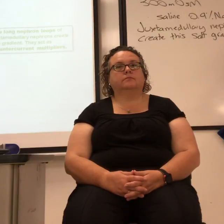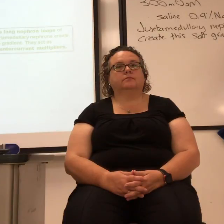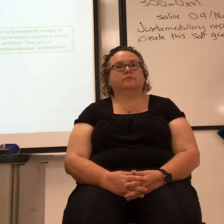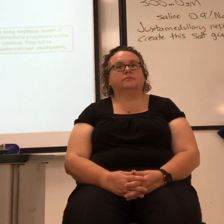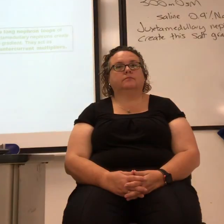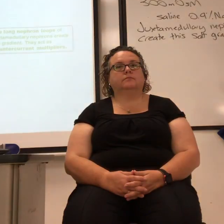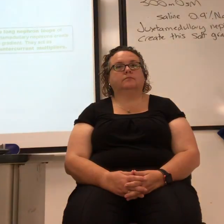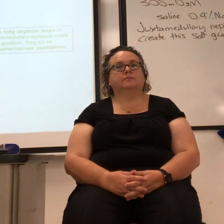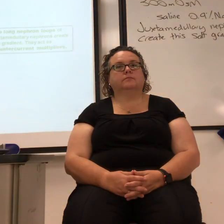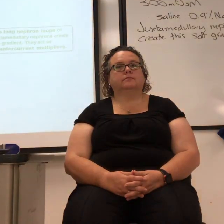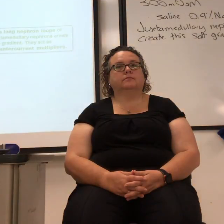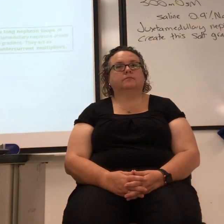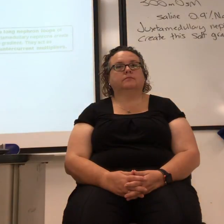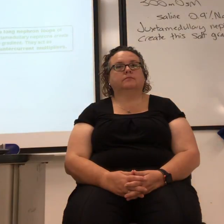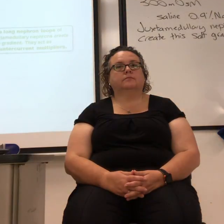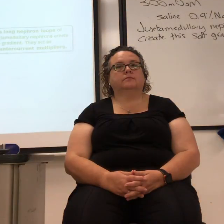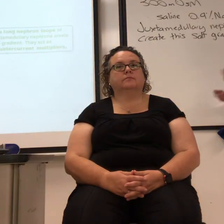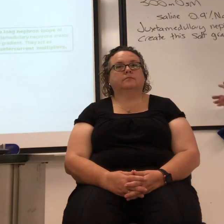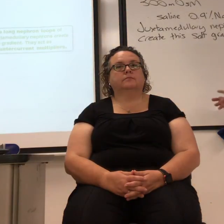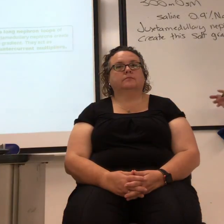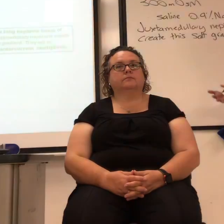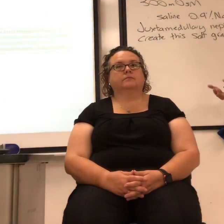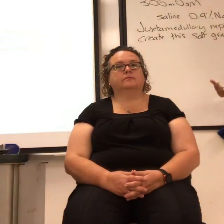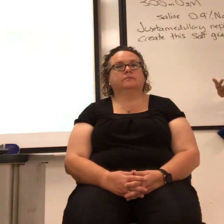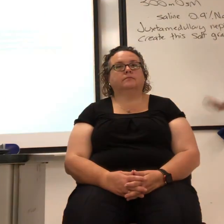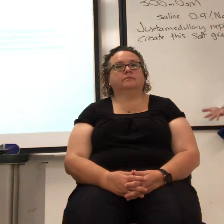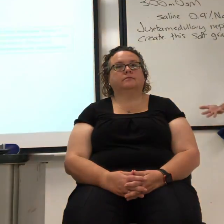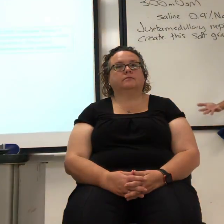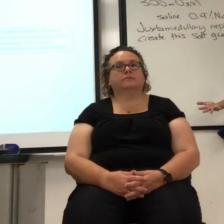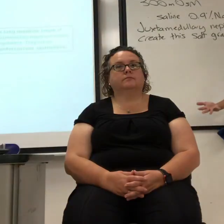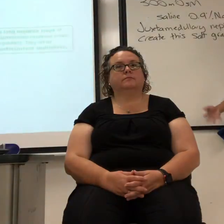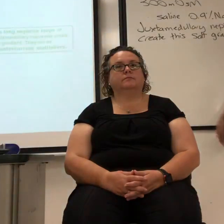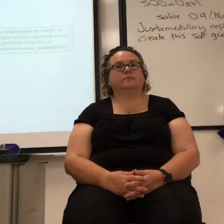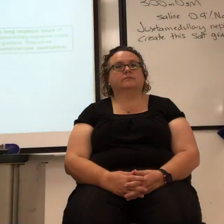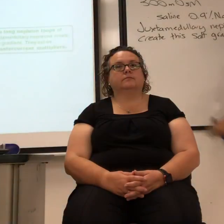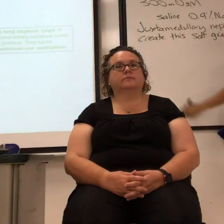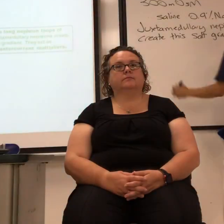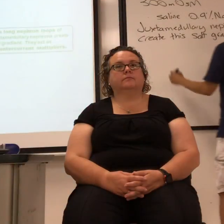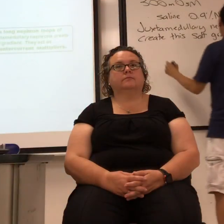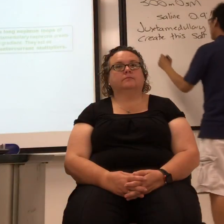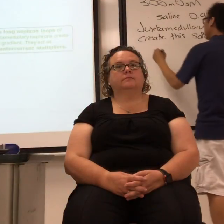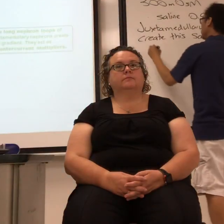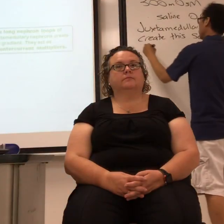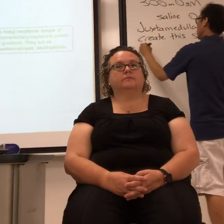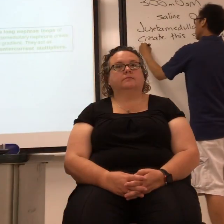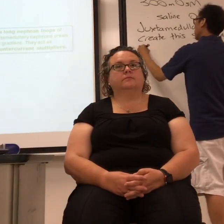Using a counter current multiplier.